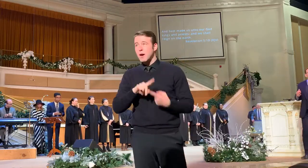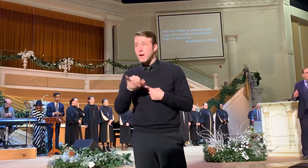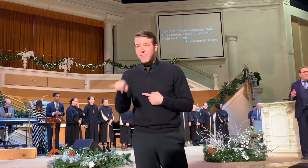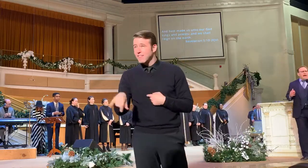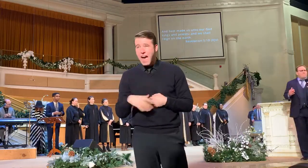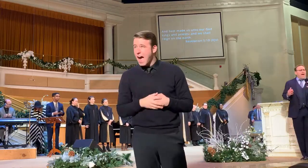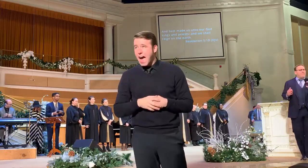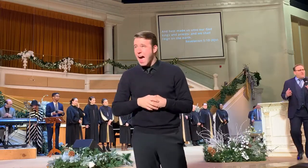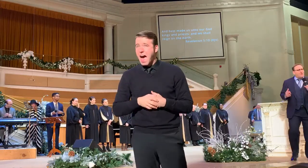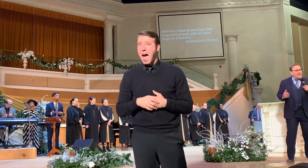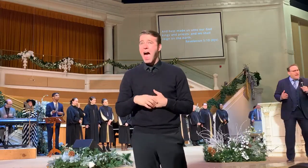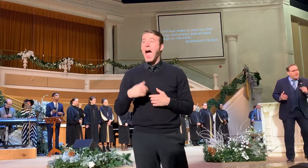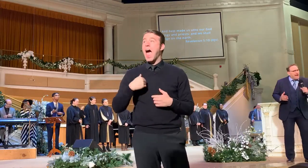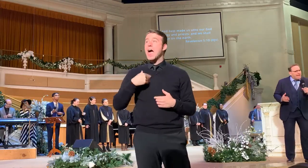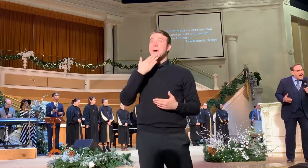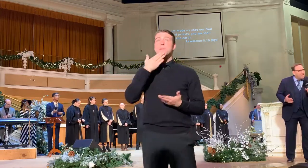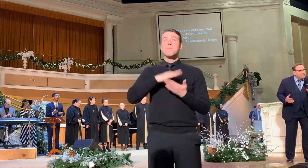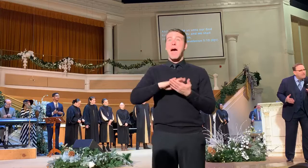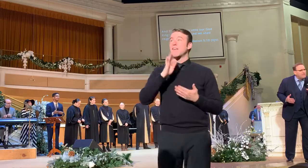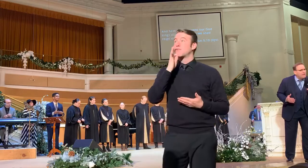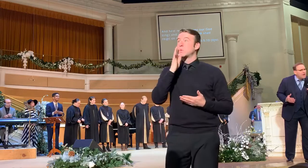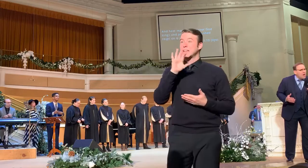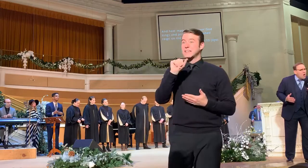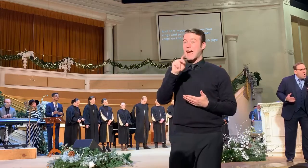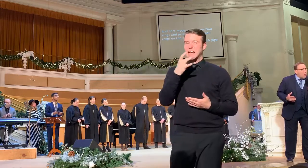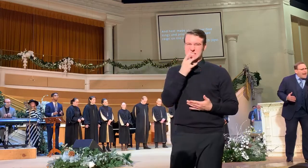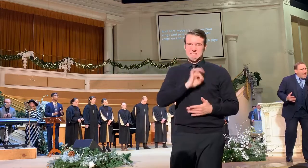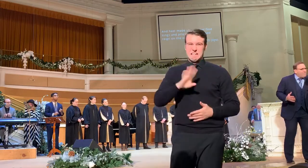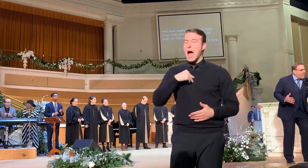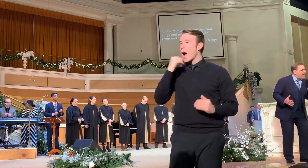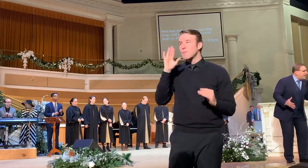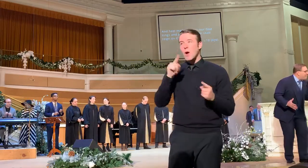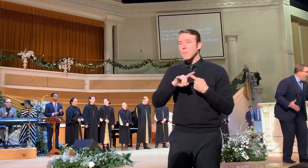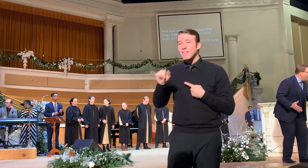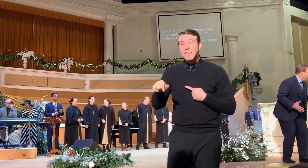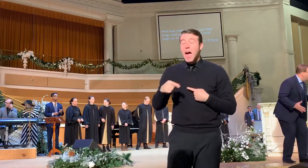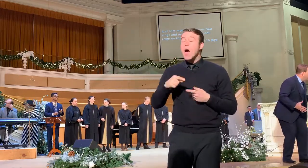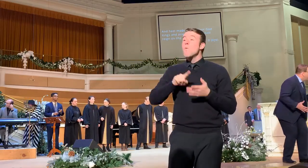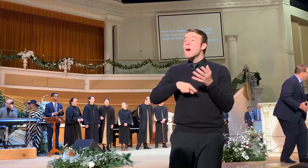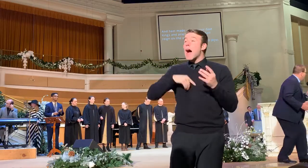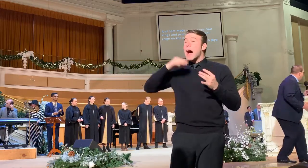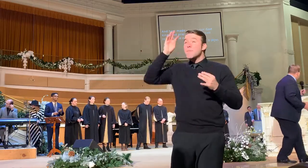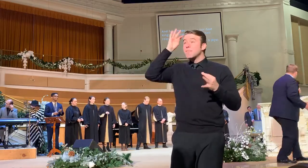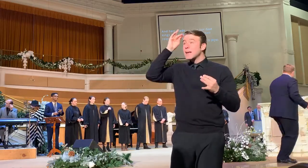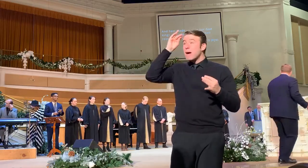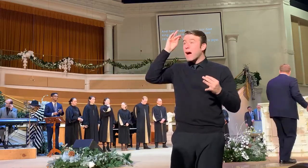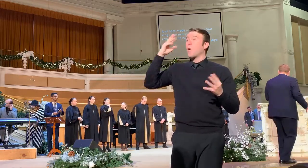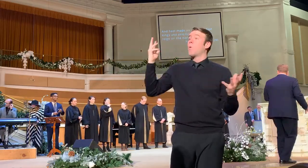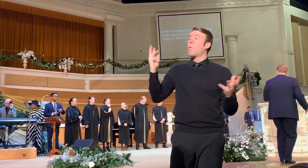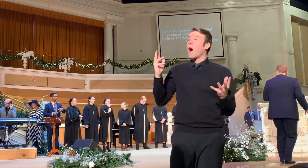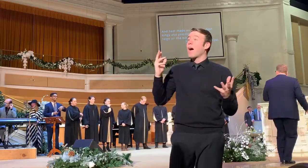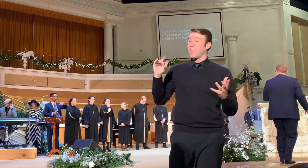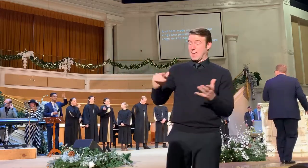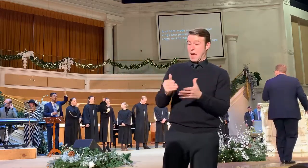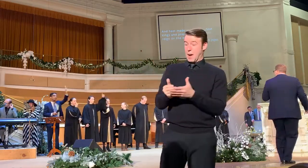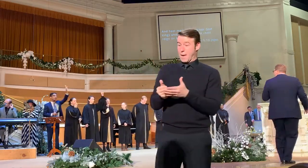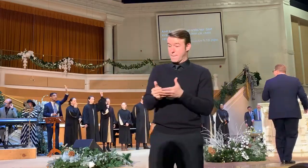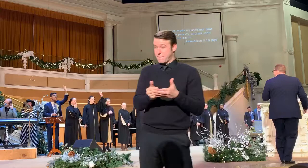I'm not even thinking about bad fruitcake right now. What I'm thinking about is that